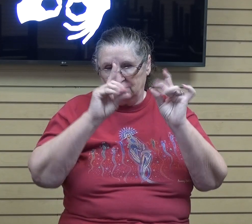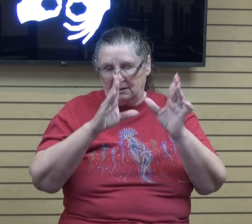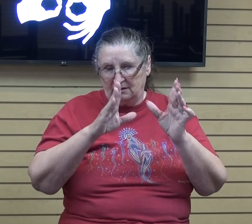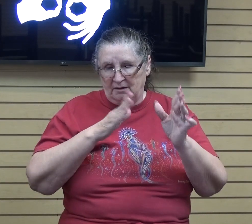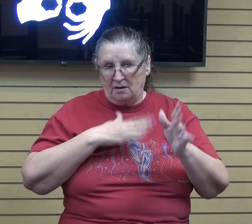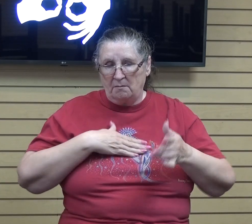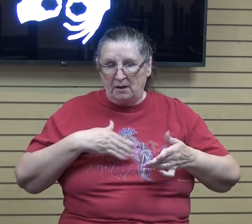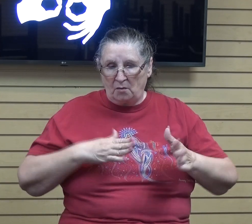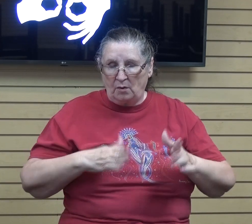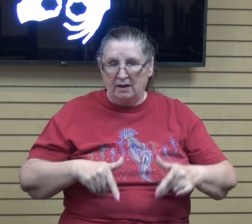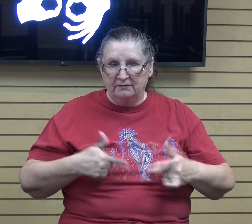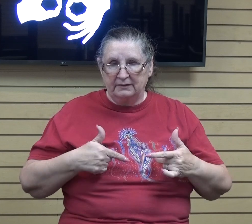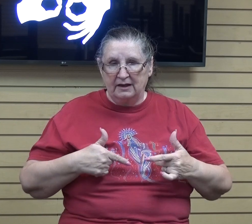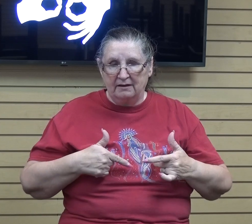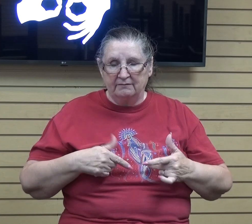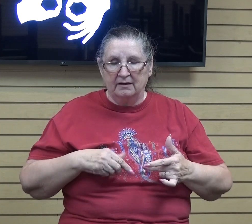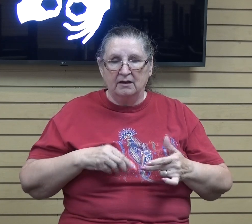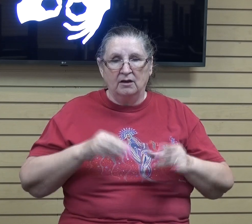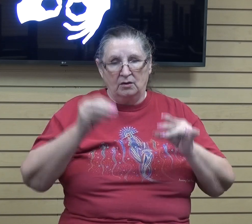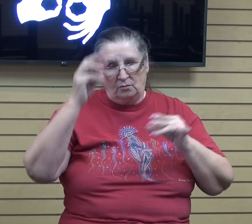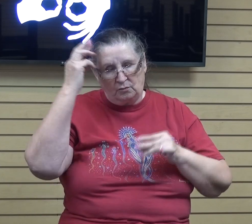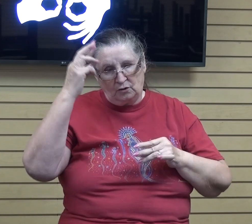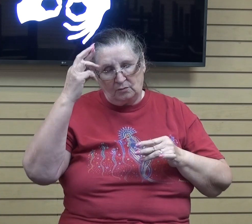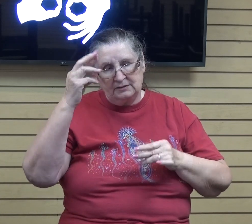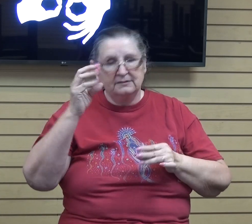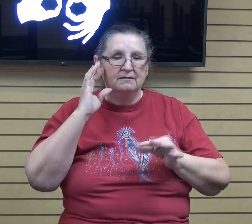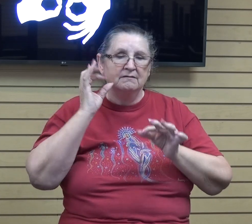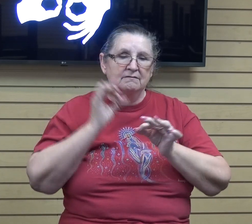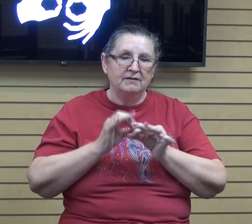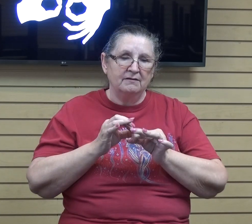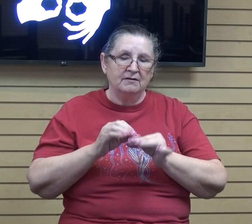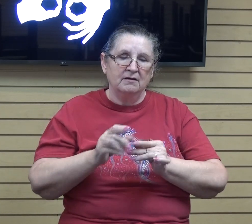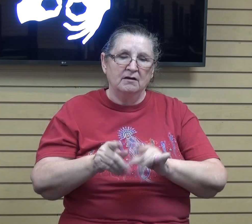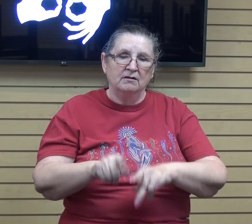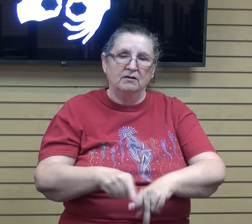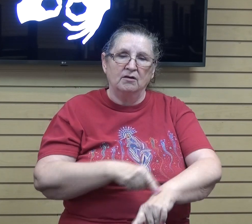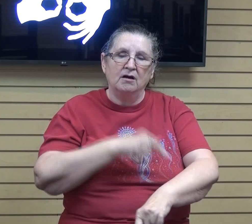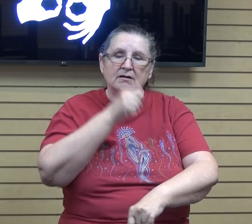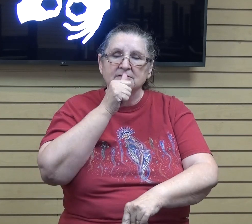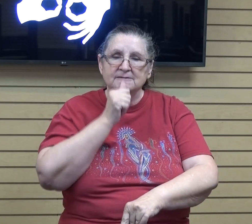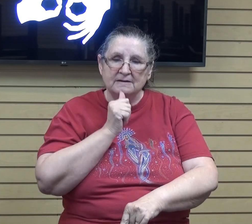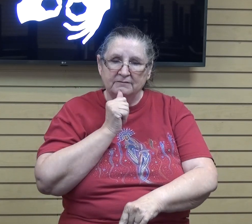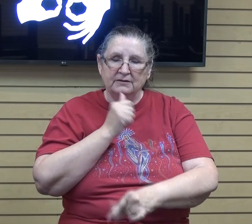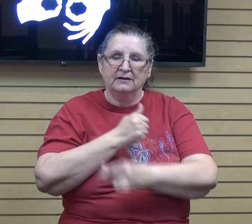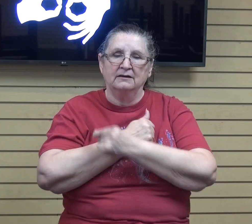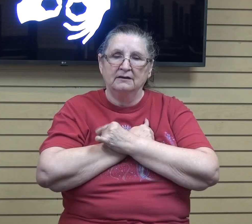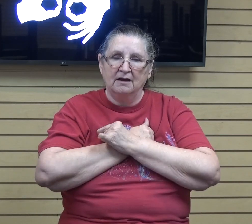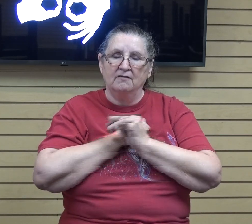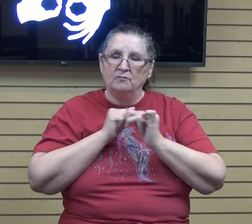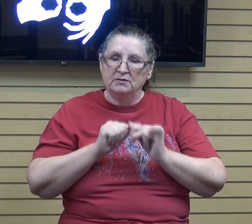of life, purpose, faith, long-suffering, love, perseverance,